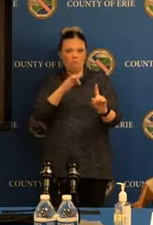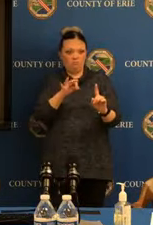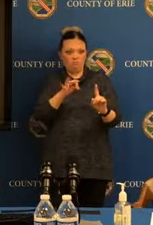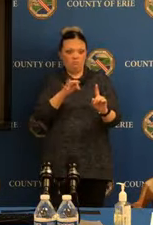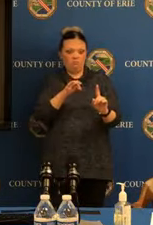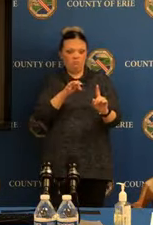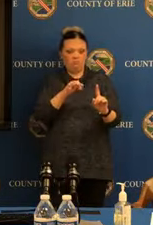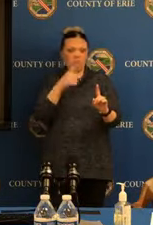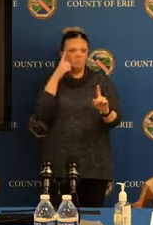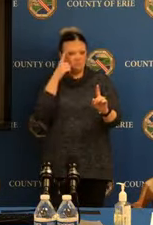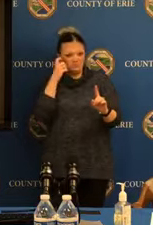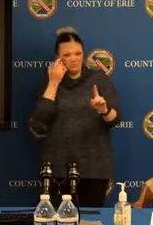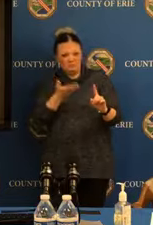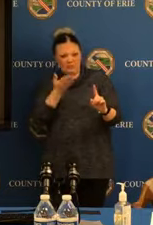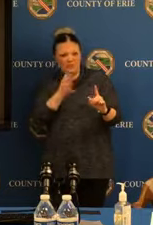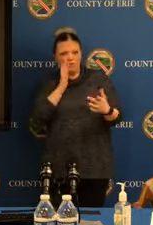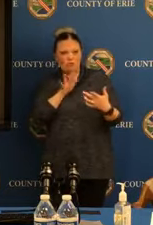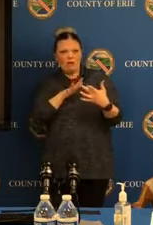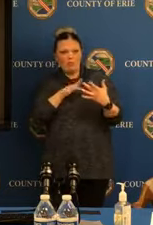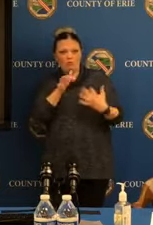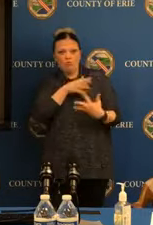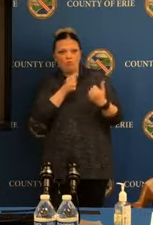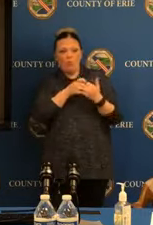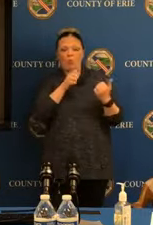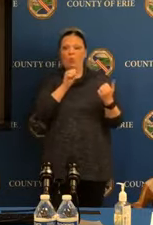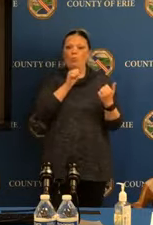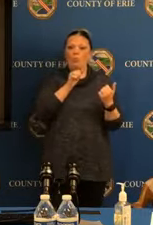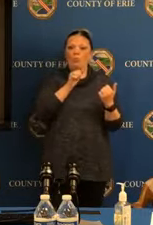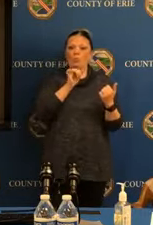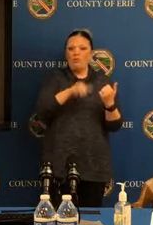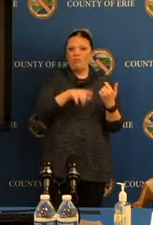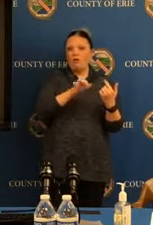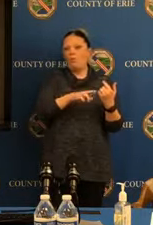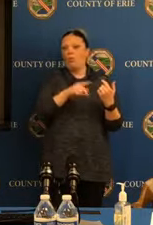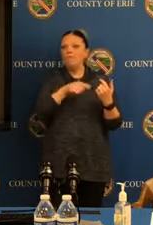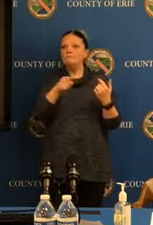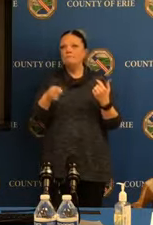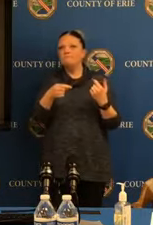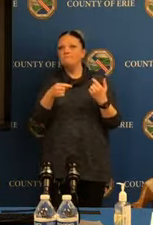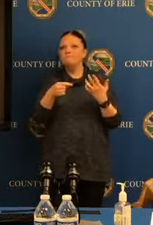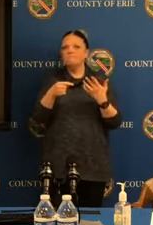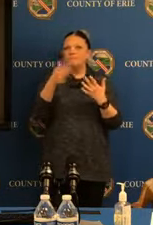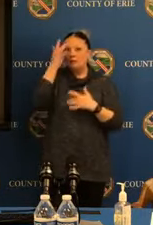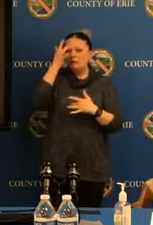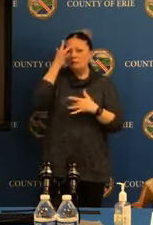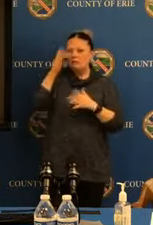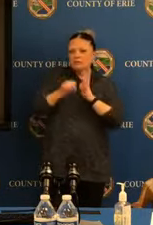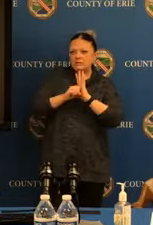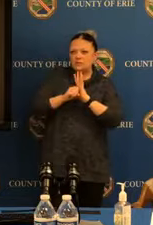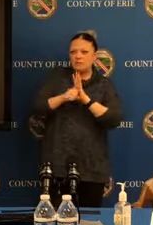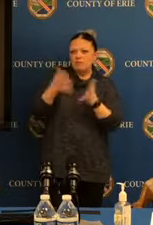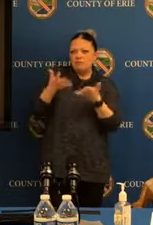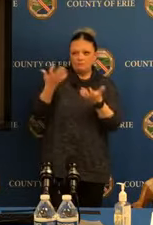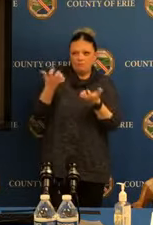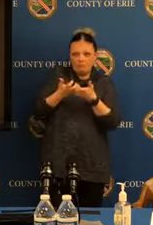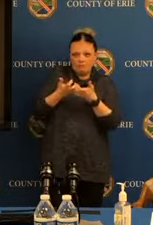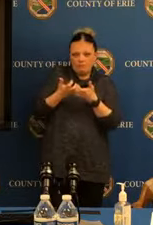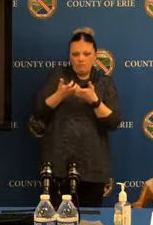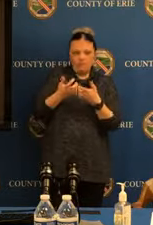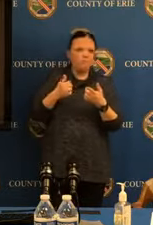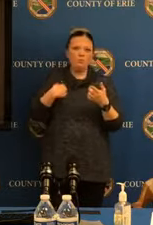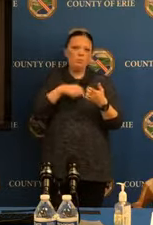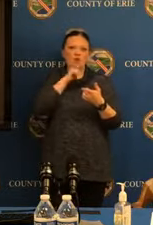or somebody who has, an illnesses or just, you know, symptoms that could be consistent with COVID-19, you know, we are not